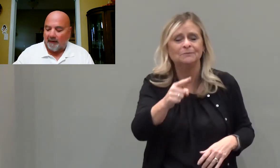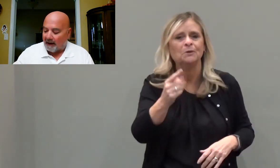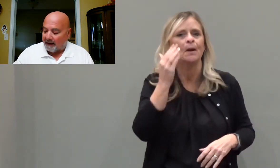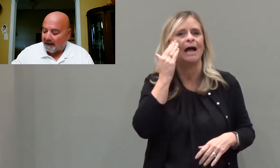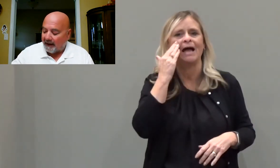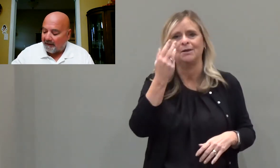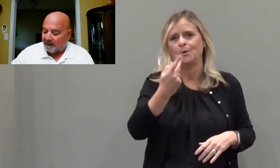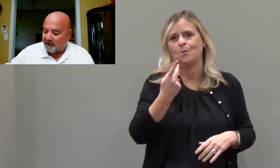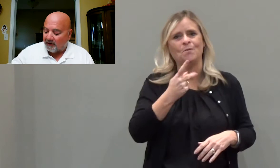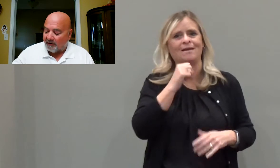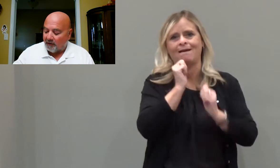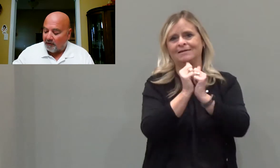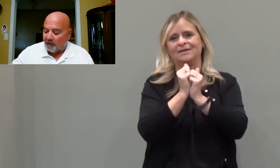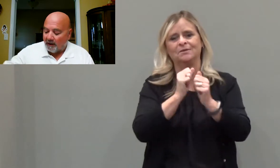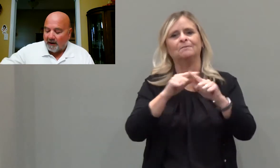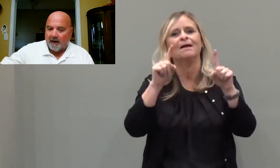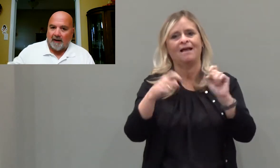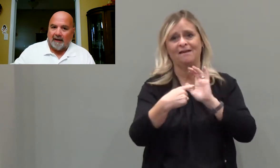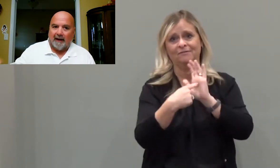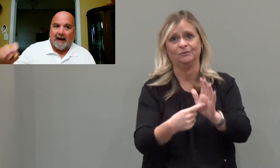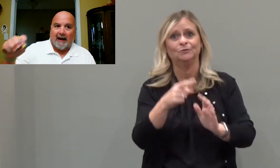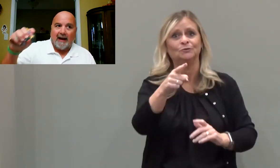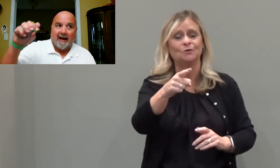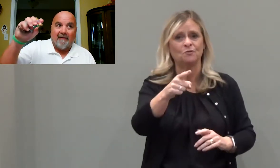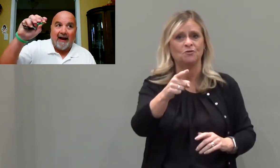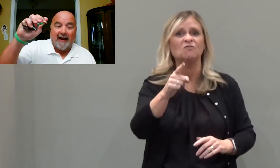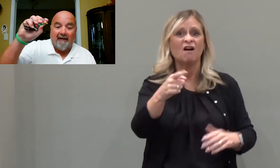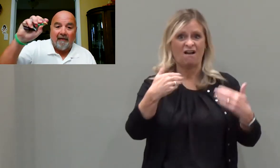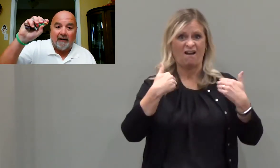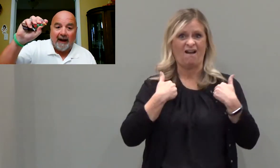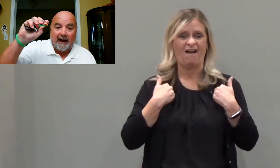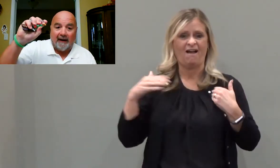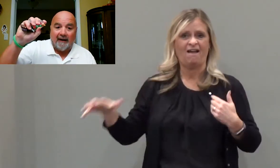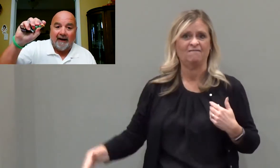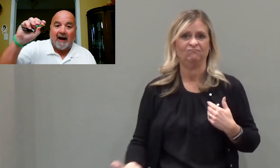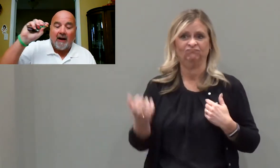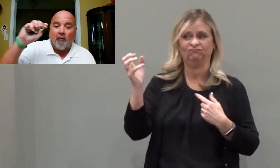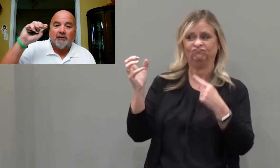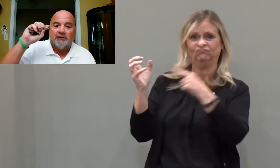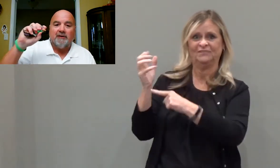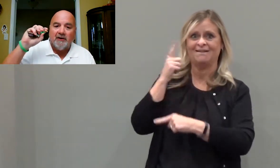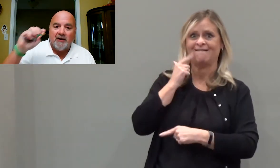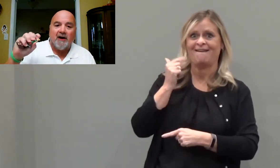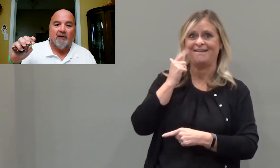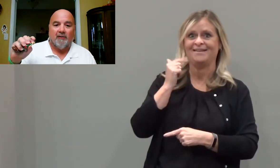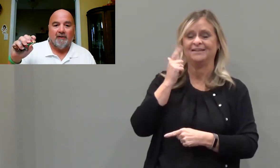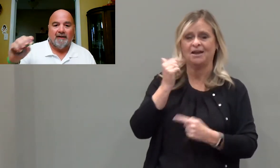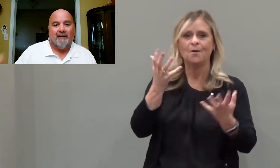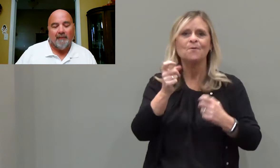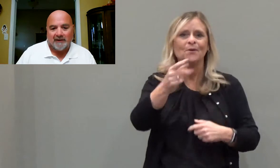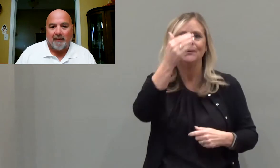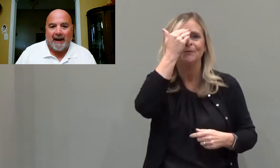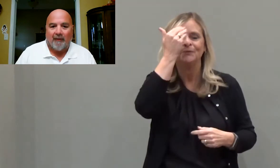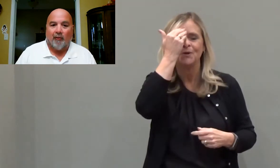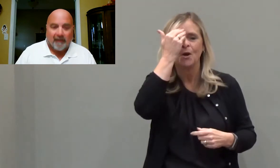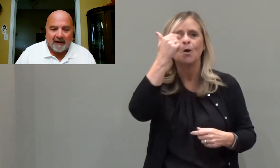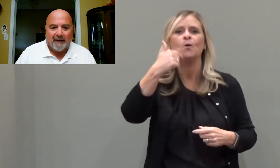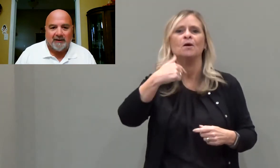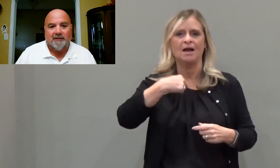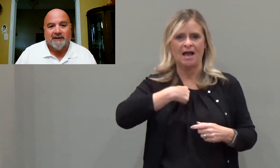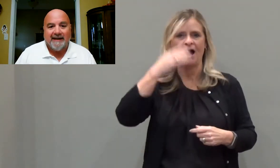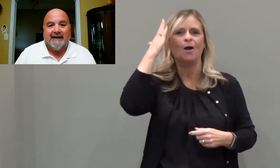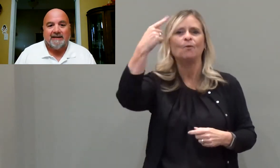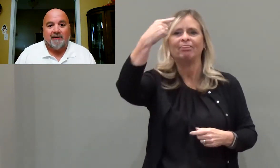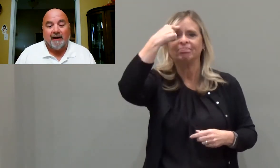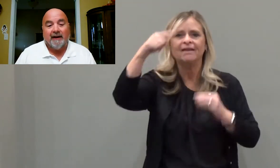together, but I did have to show you that I have a handful of candy, and I want you to know that Mr. Pat will think